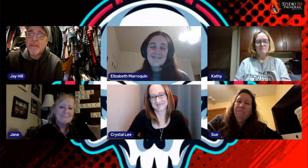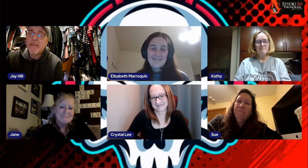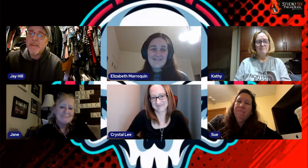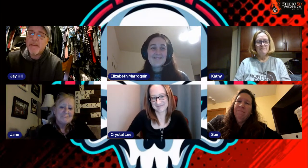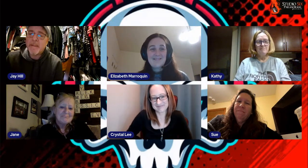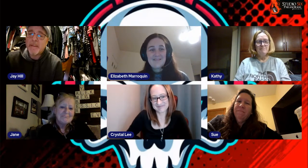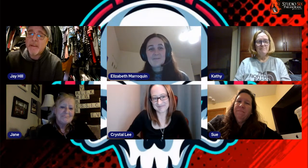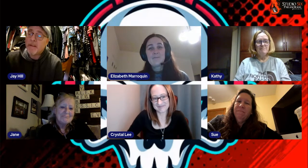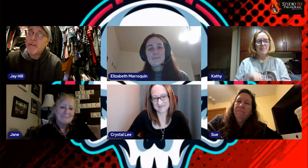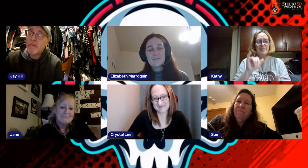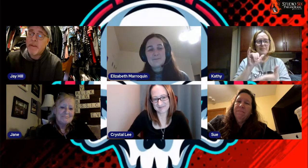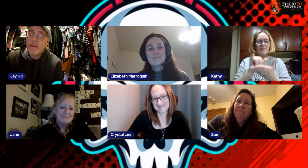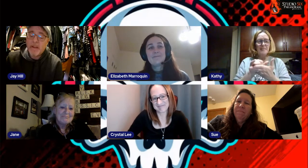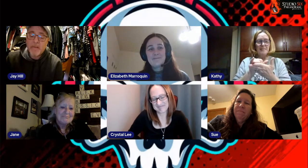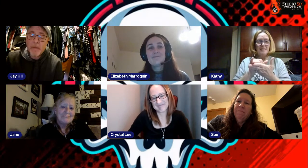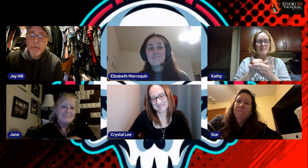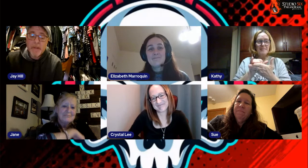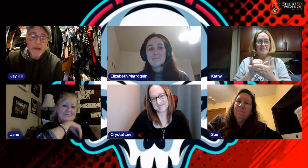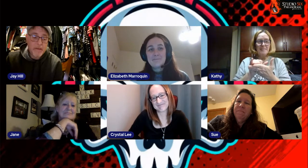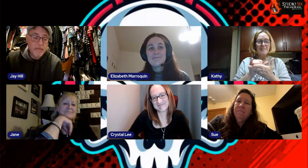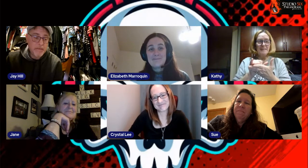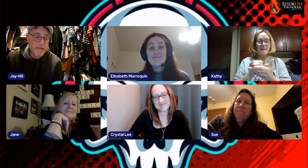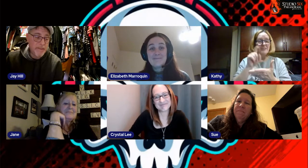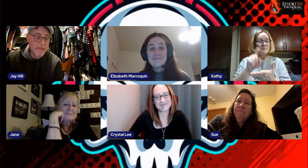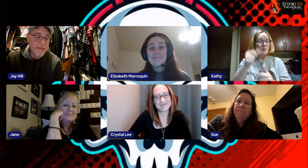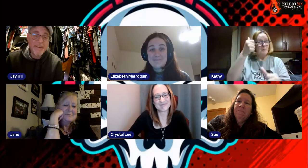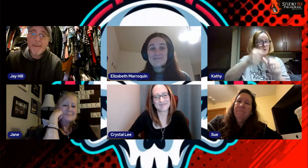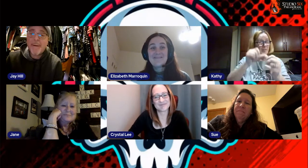That's Elizabeth, you need to remember that.